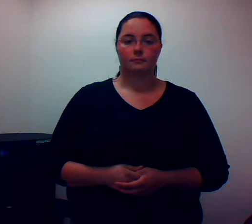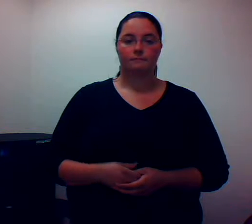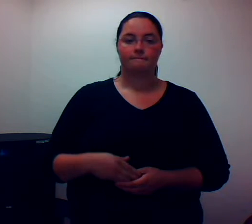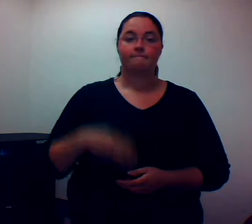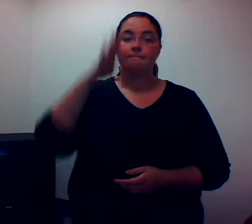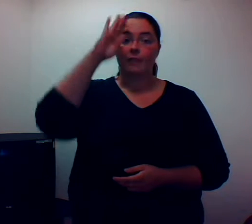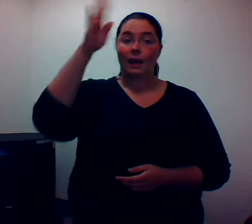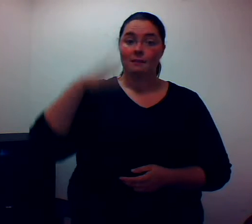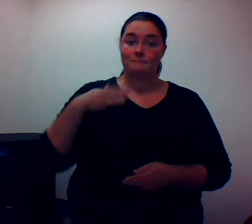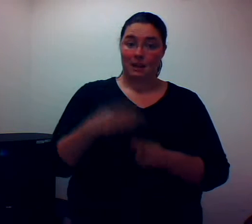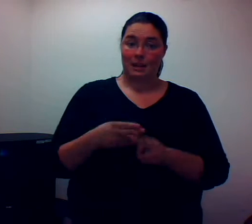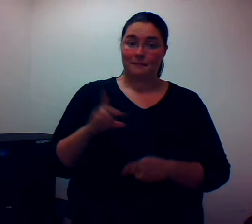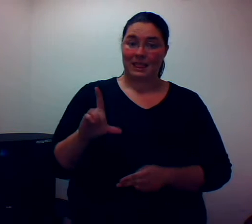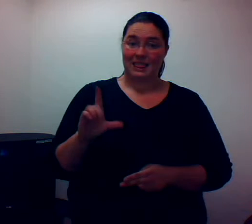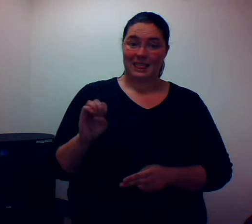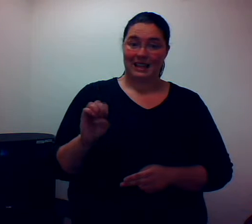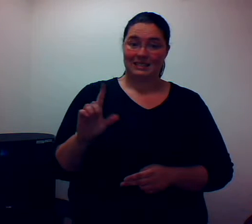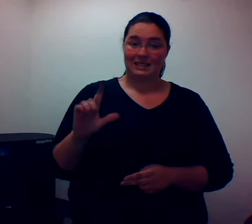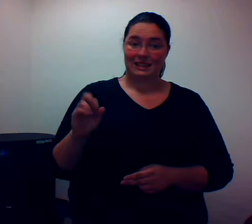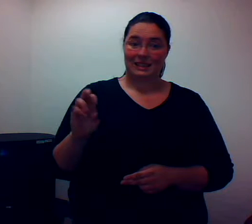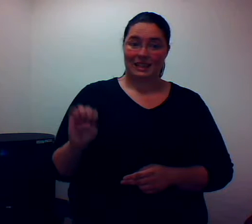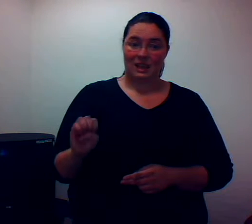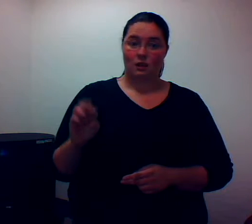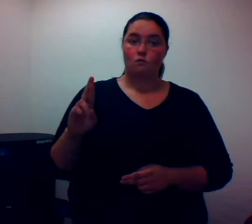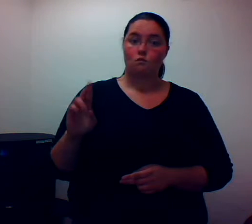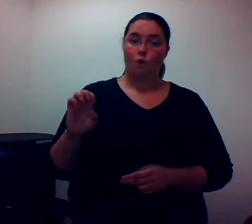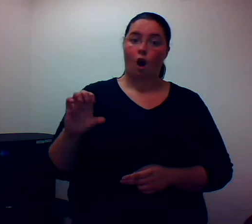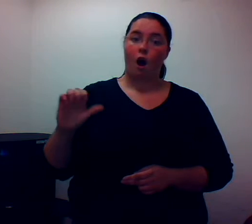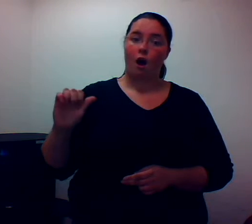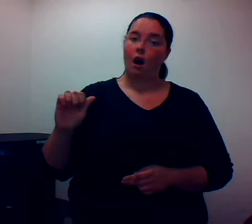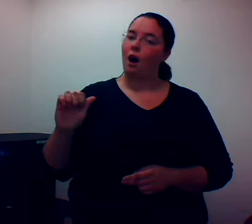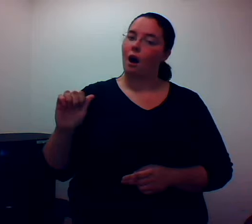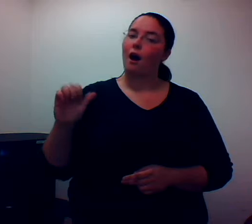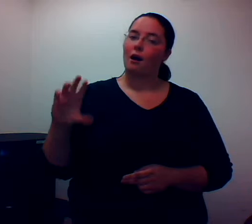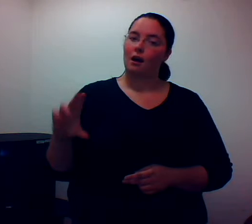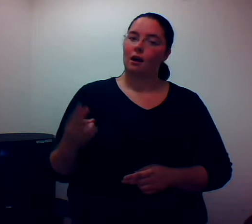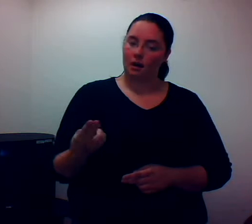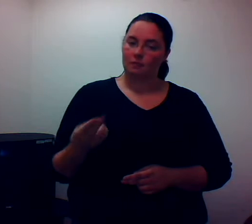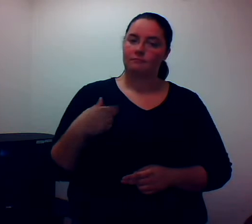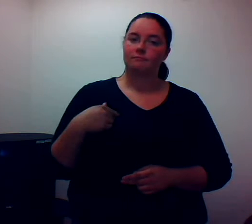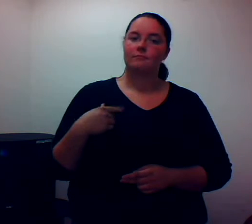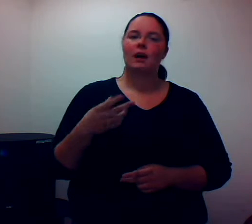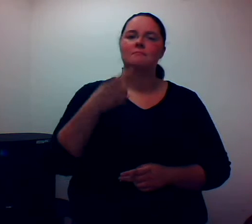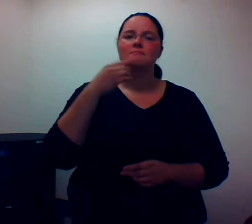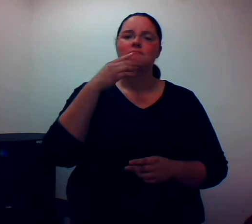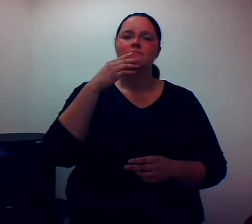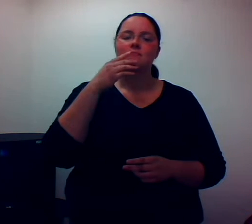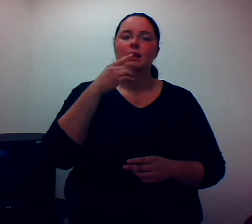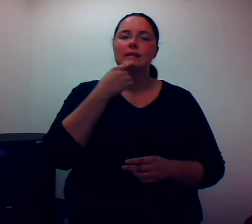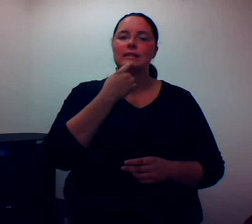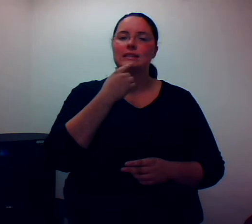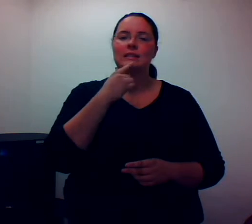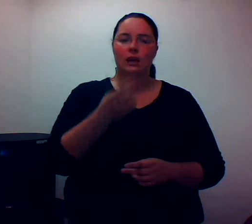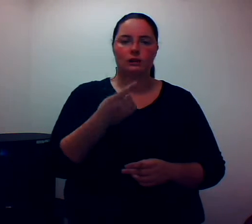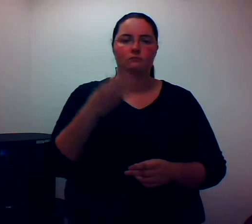Hi, I'm Leslie Rock, and I'm going to tell a story about a trip I took to Hong Kong 4 years ago in the winter. My husband and I were